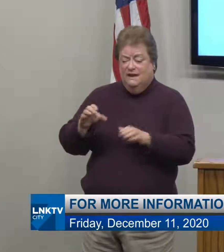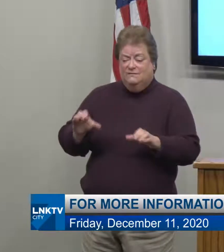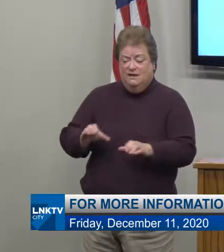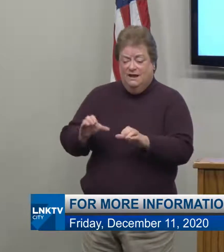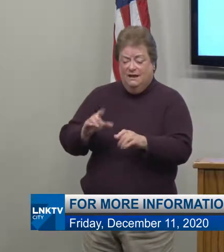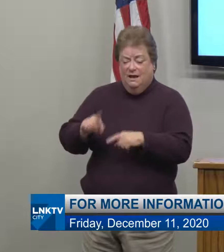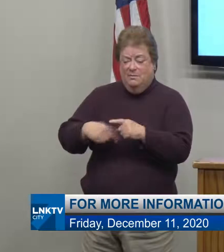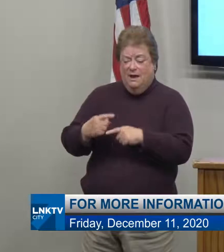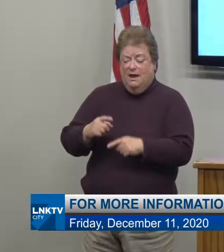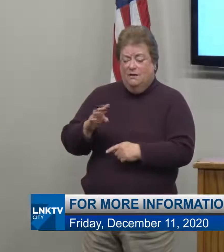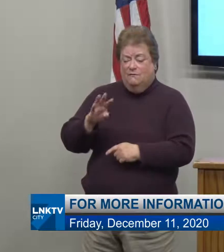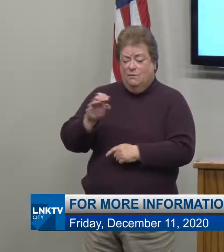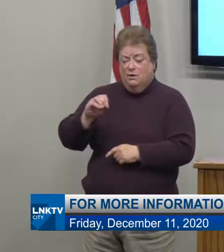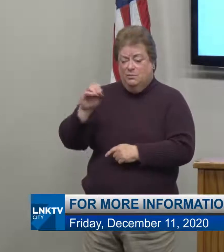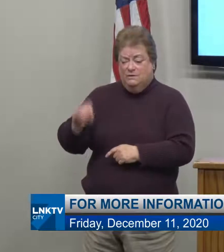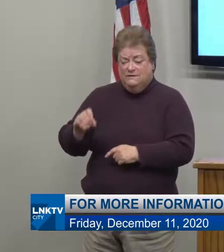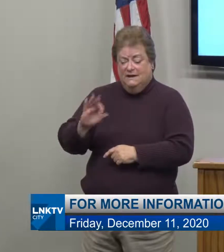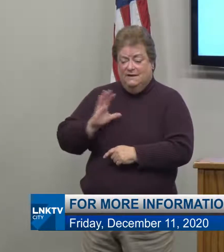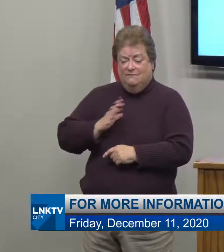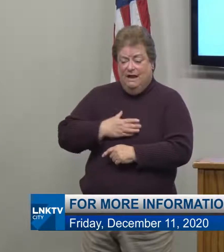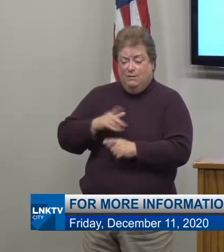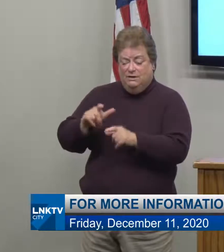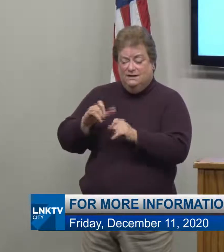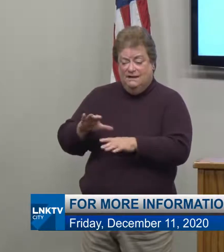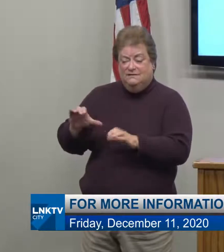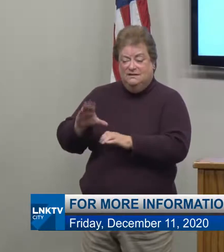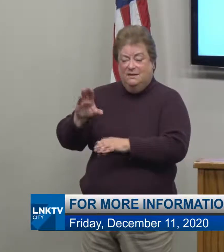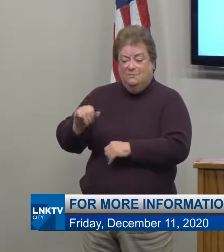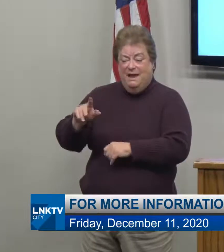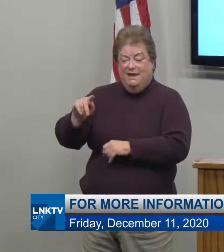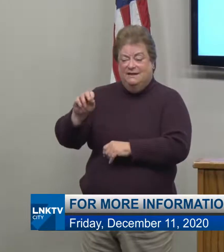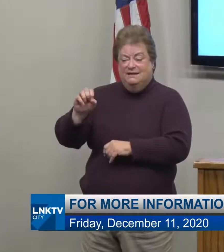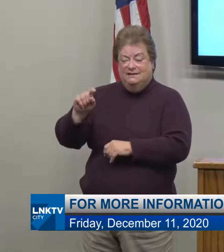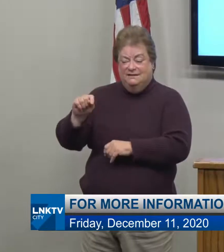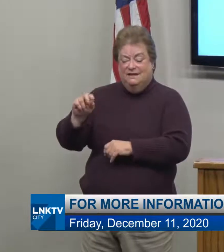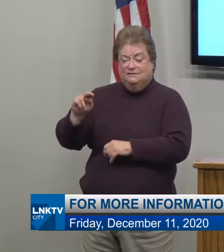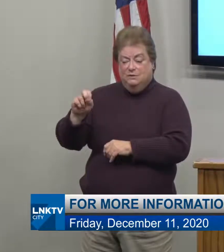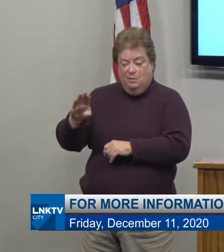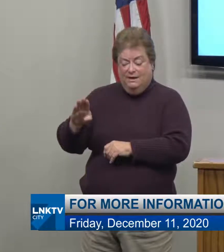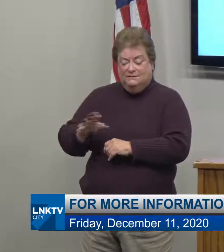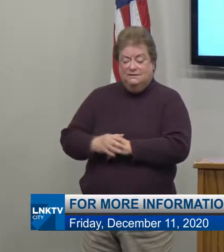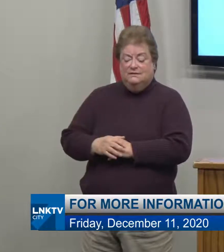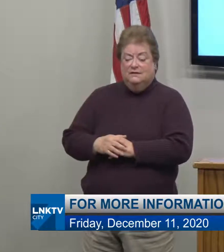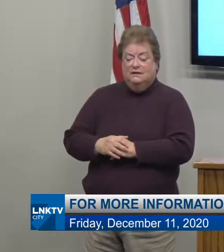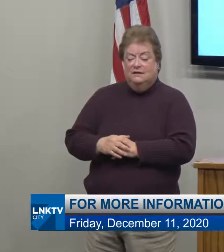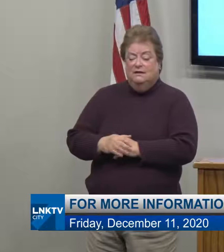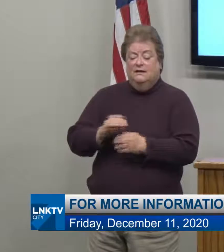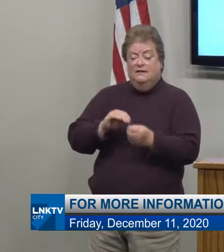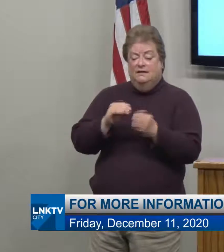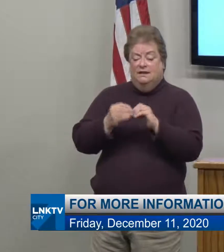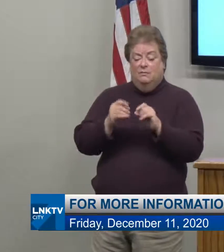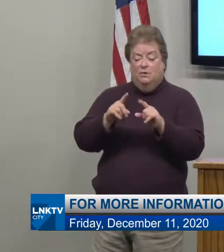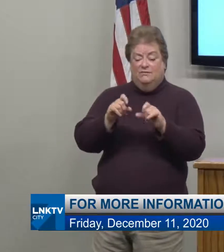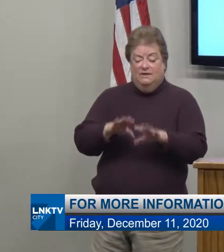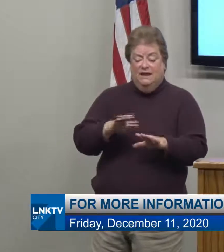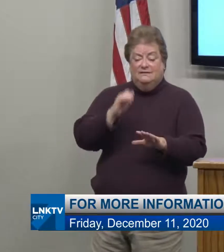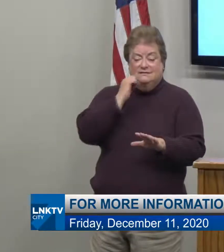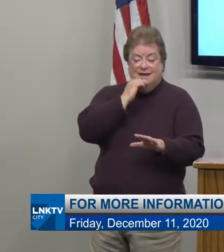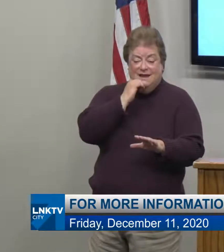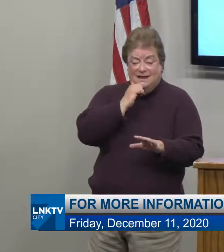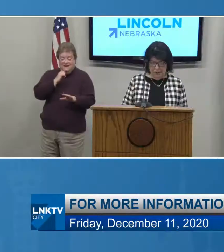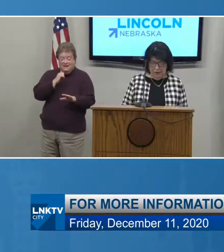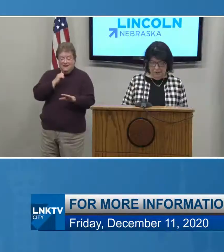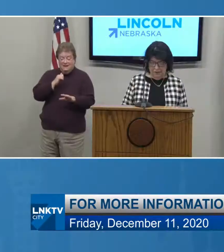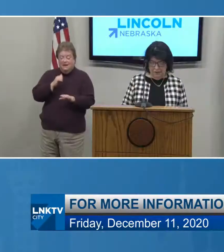about 40% of our Lancaster County tests, and they are expanding. The number of daily test slots